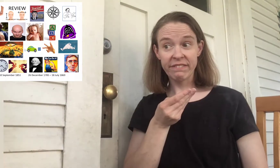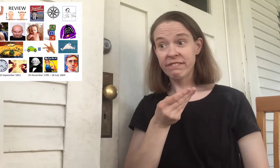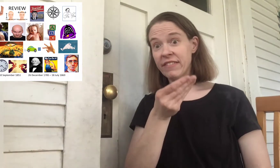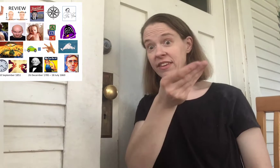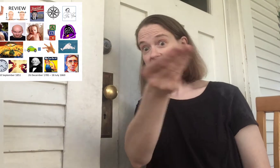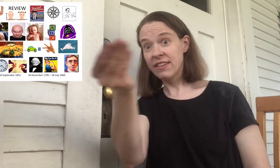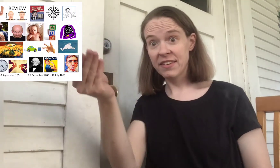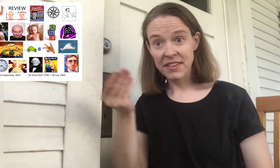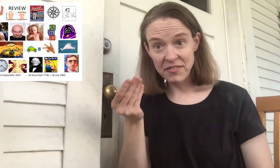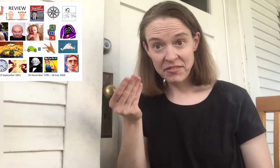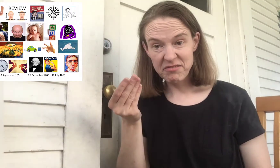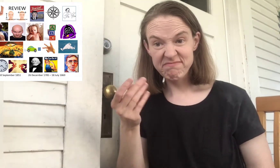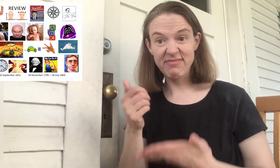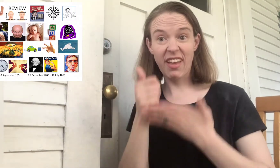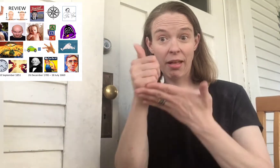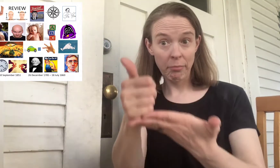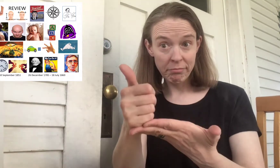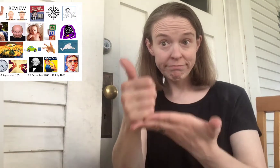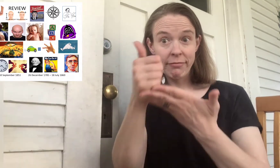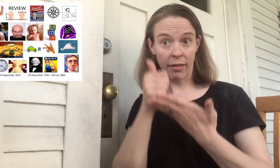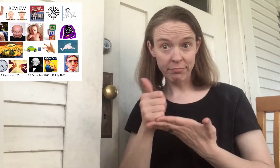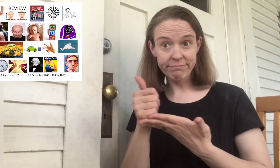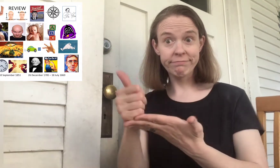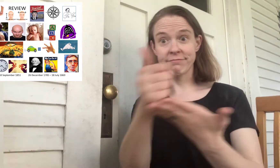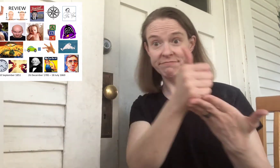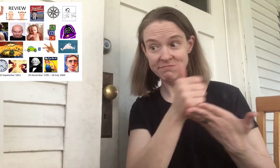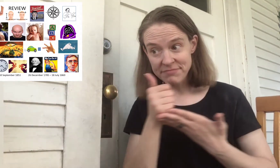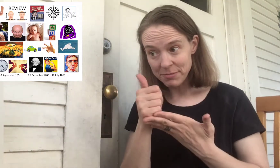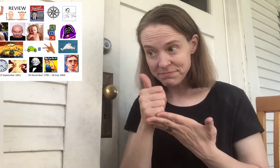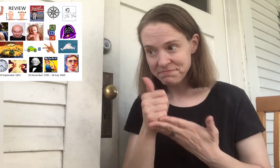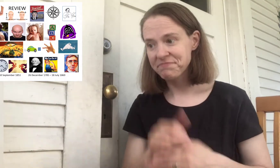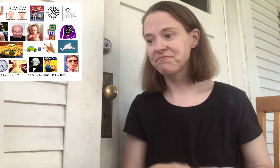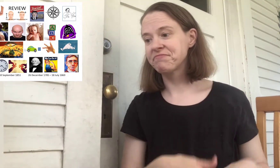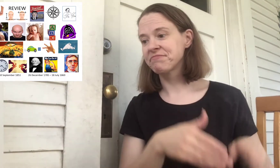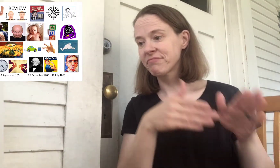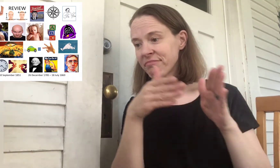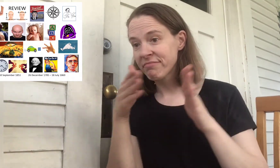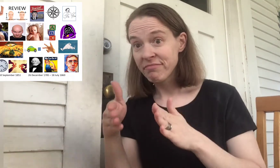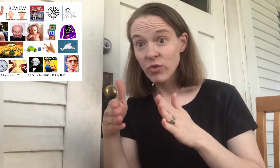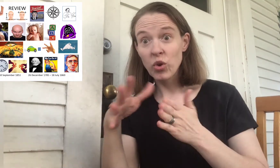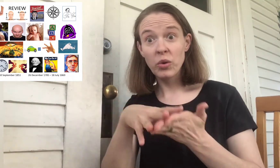you, give to me, give to everyone, help you, help me, help everyone.